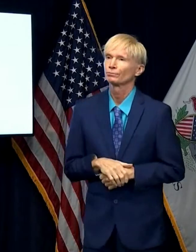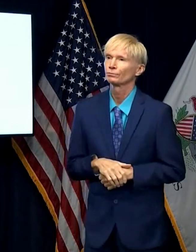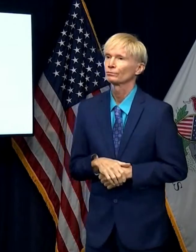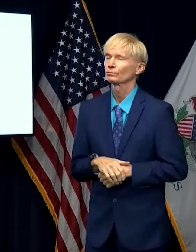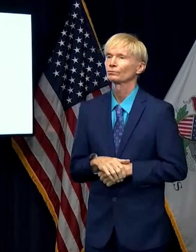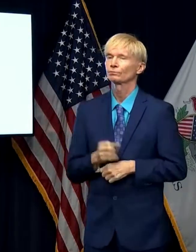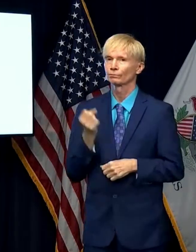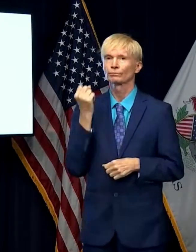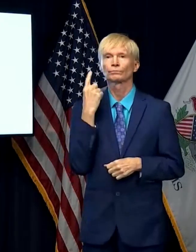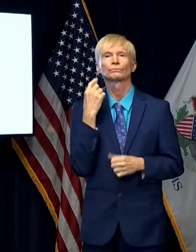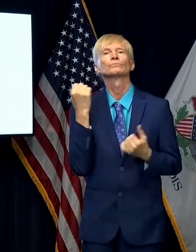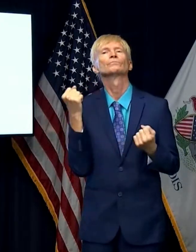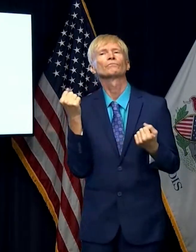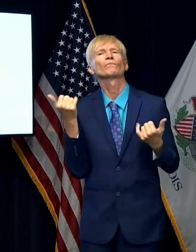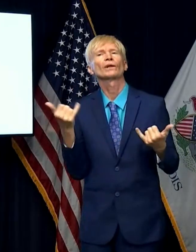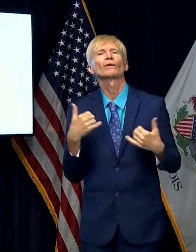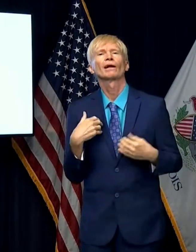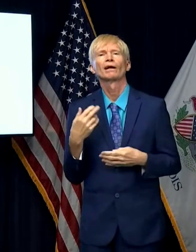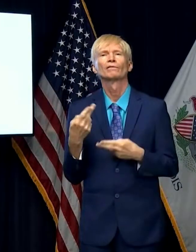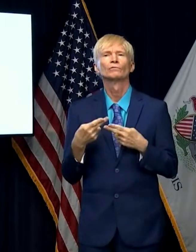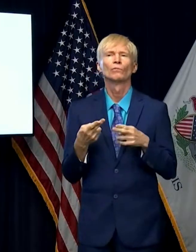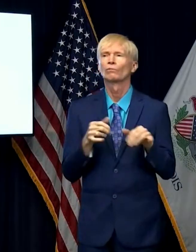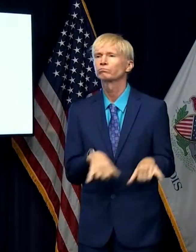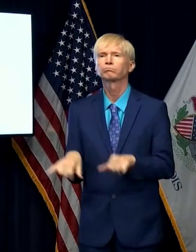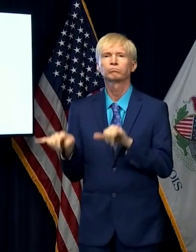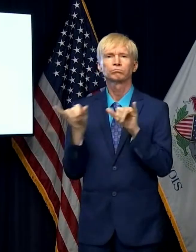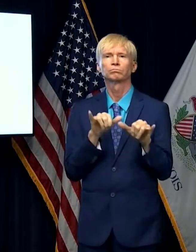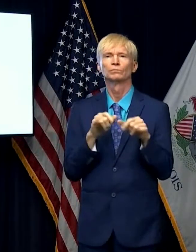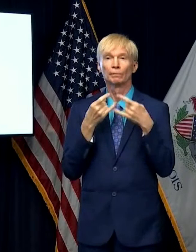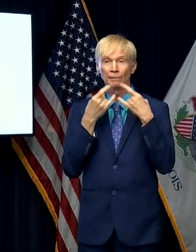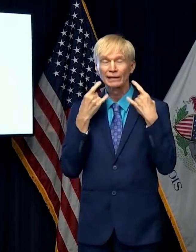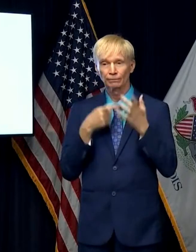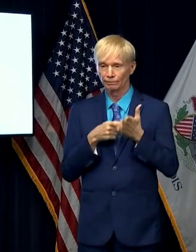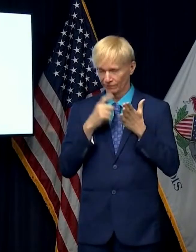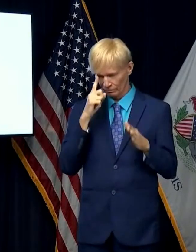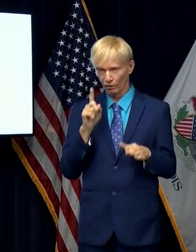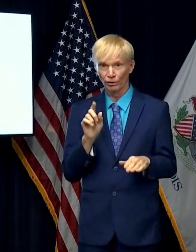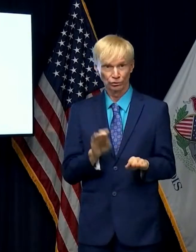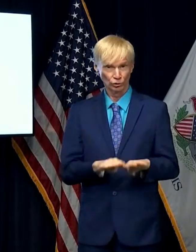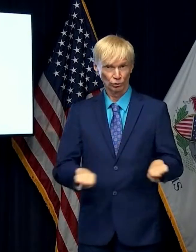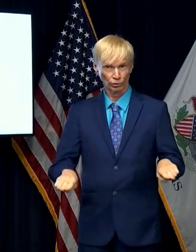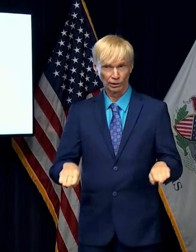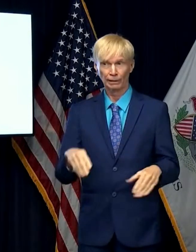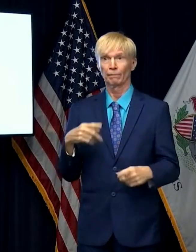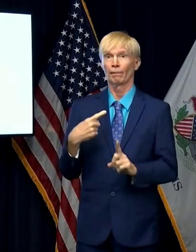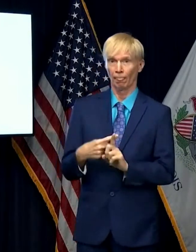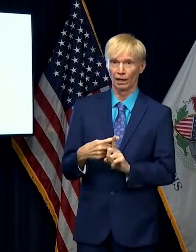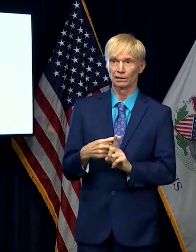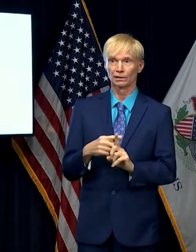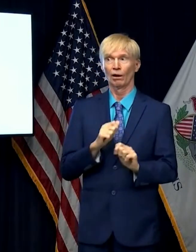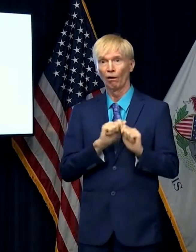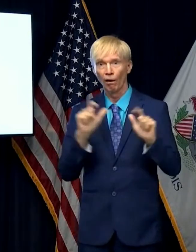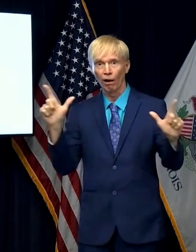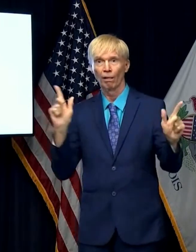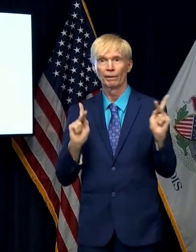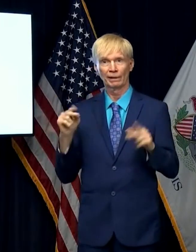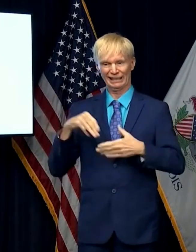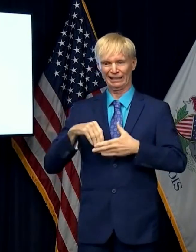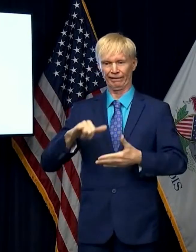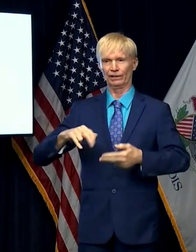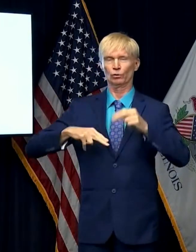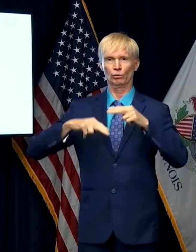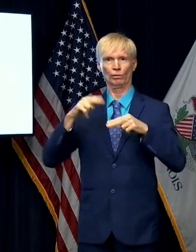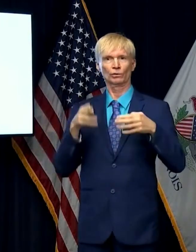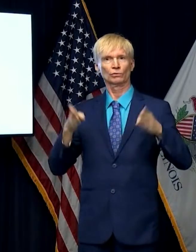with, there is now universal masking for all of those children and for everybody in their schools. And so